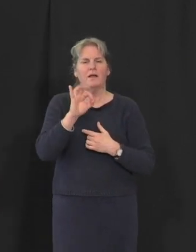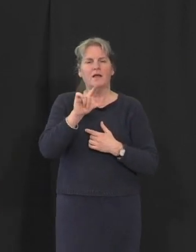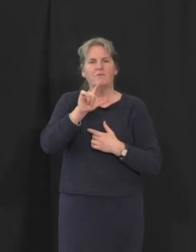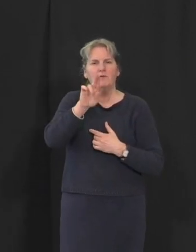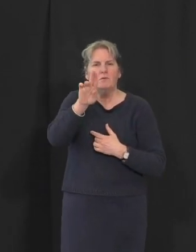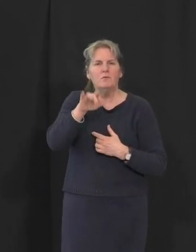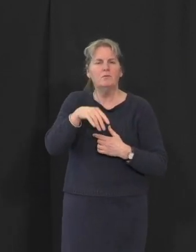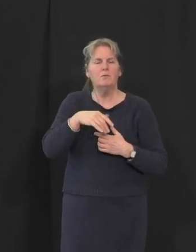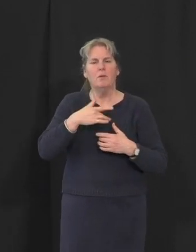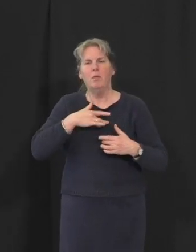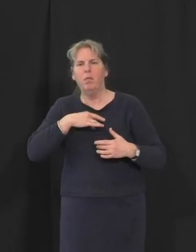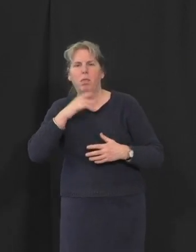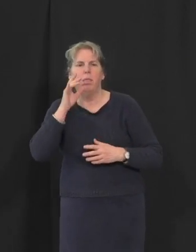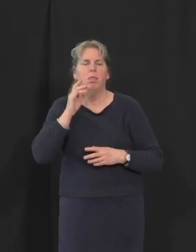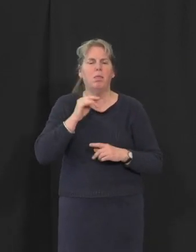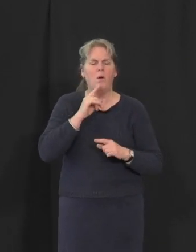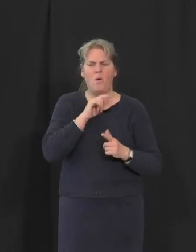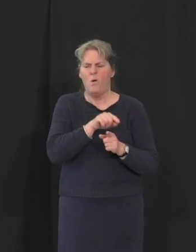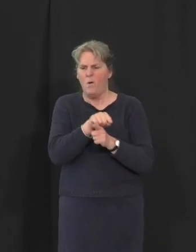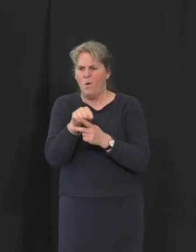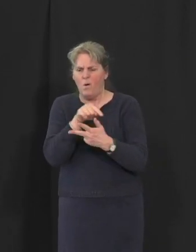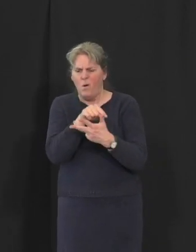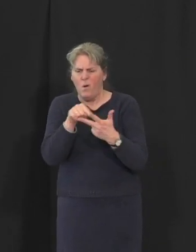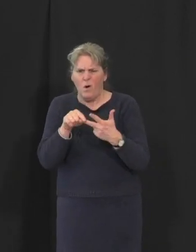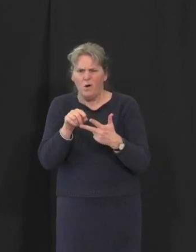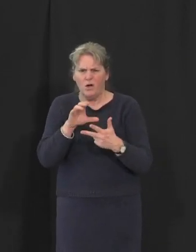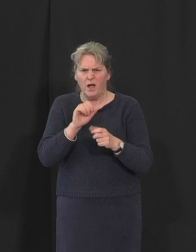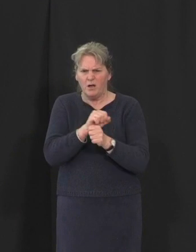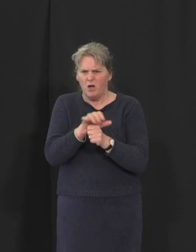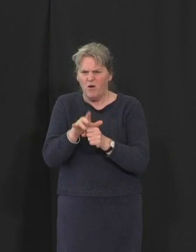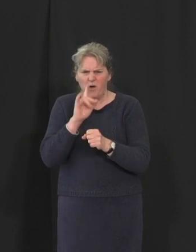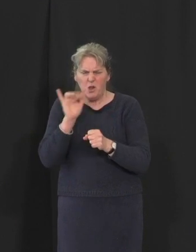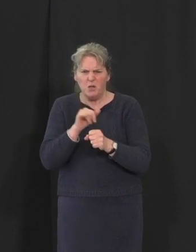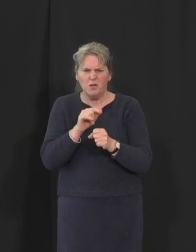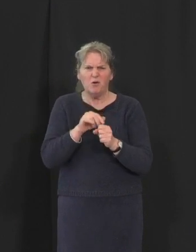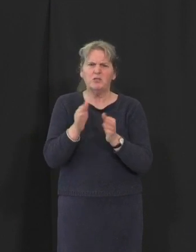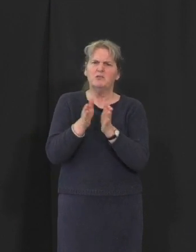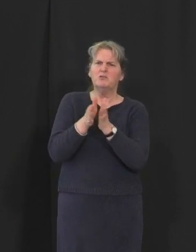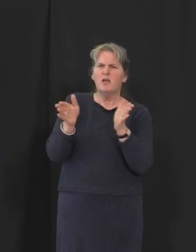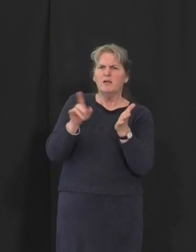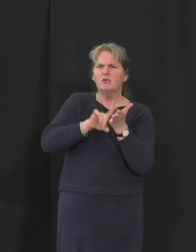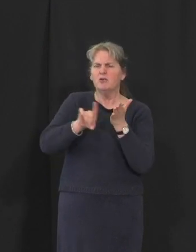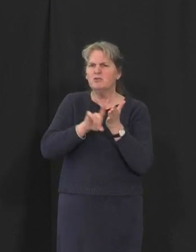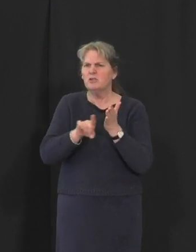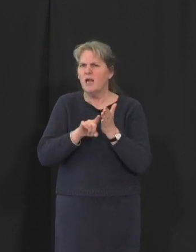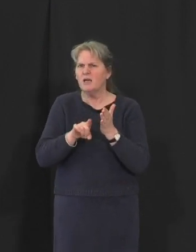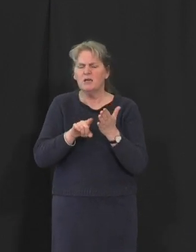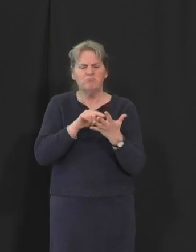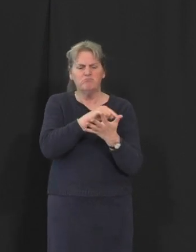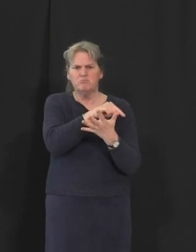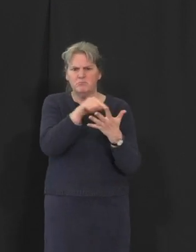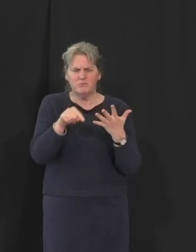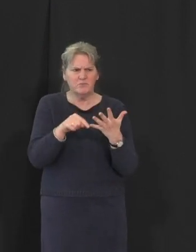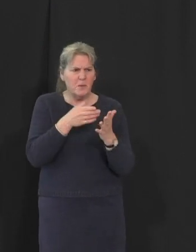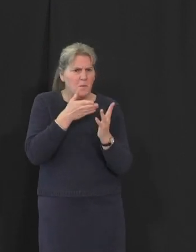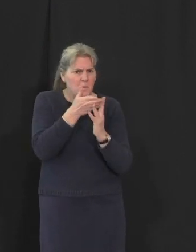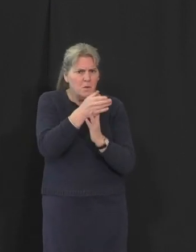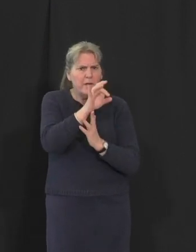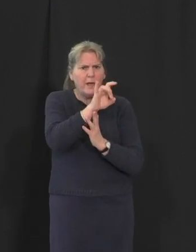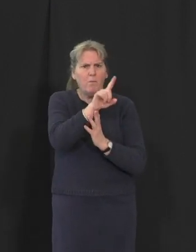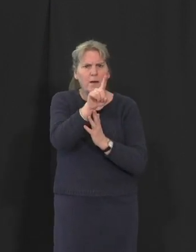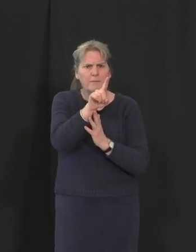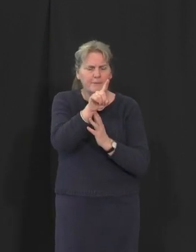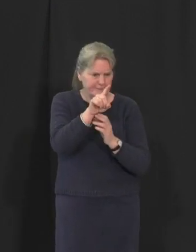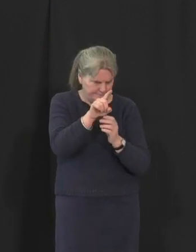respiratory symptoms and think you might have COVID, or you just want to get checked, a medical checkup, then you would be